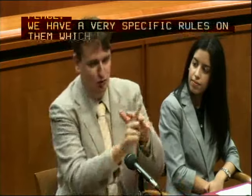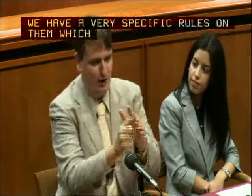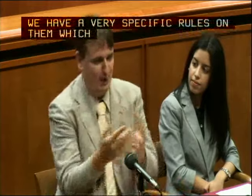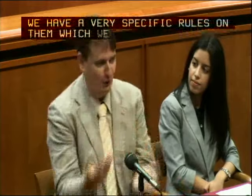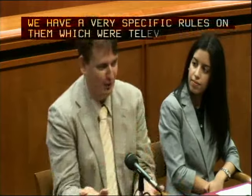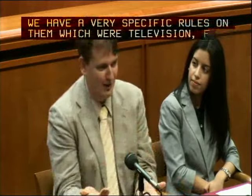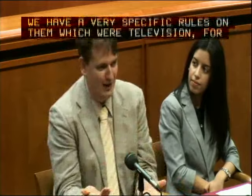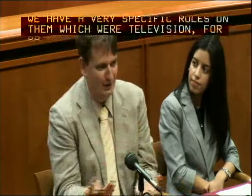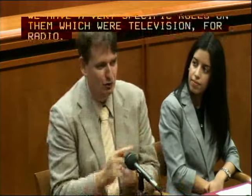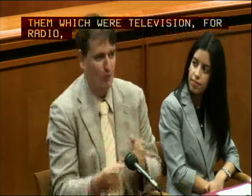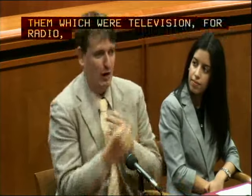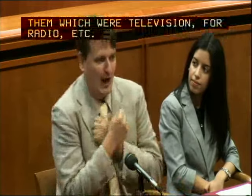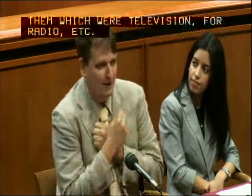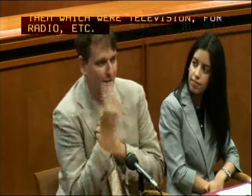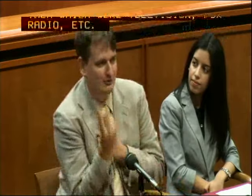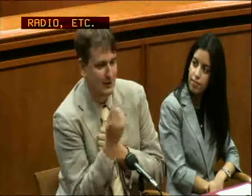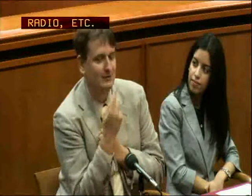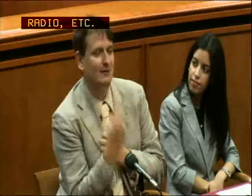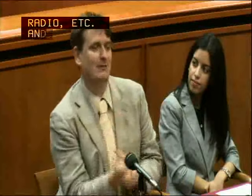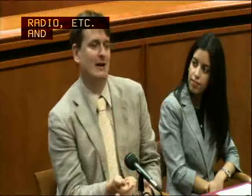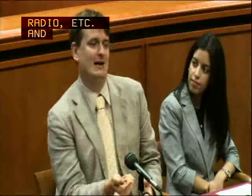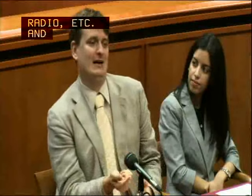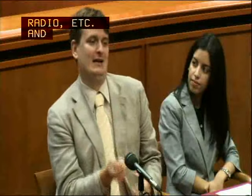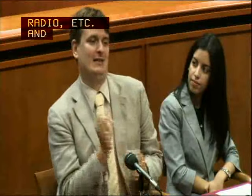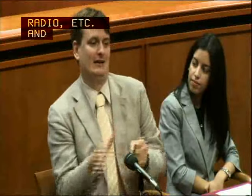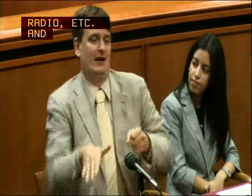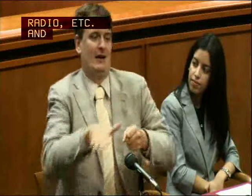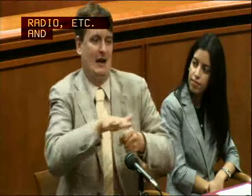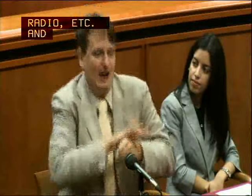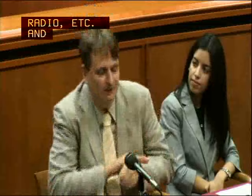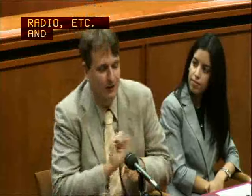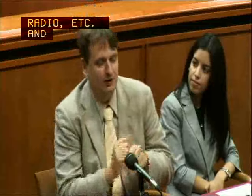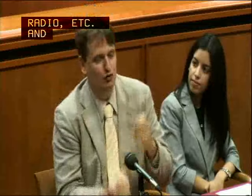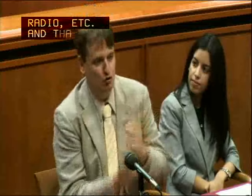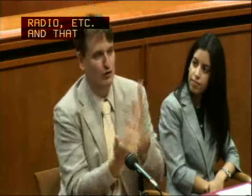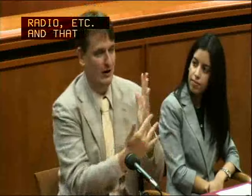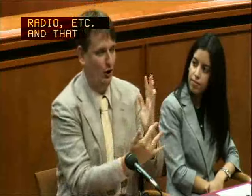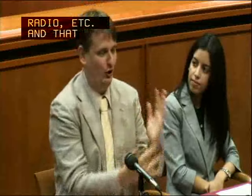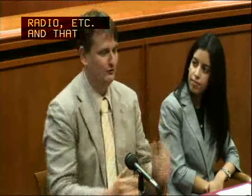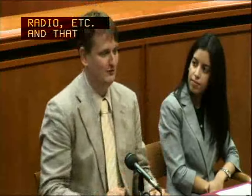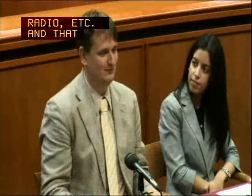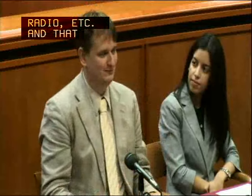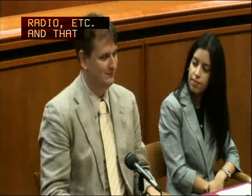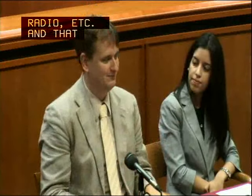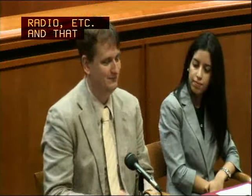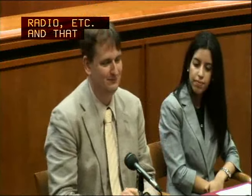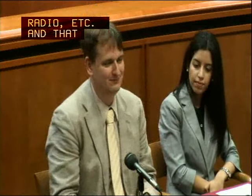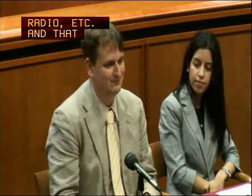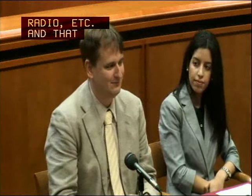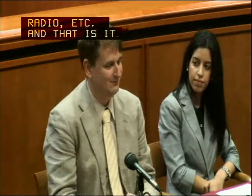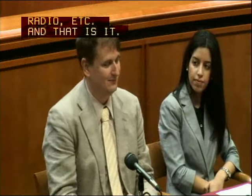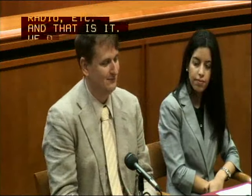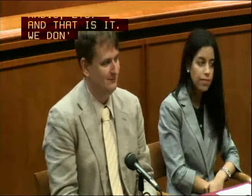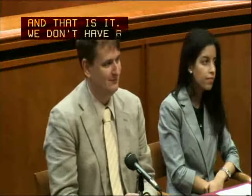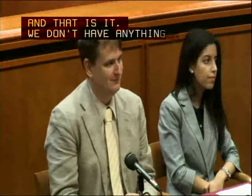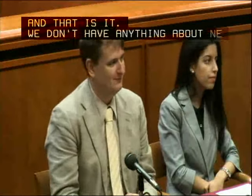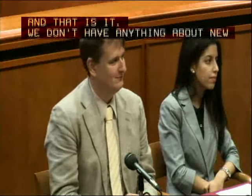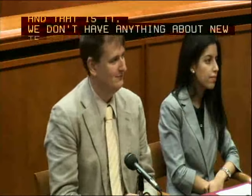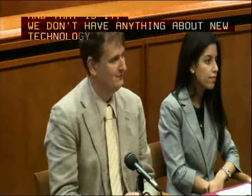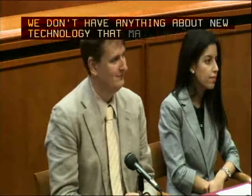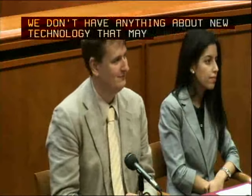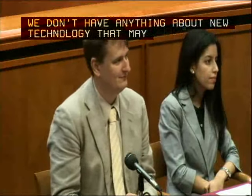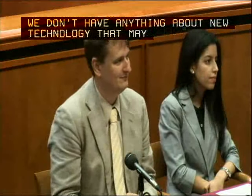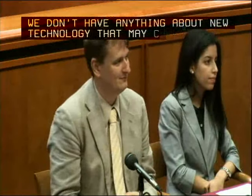have any language that talks about new technology that may be coming up. And I would love to see language that would be able to be broadly applicable